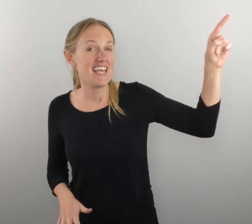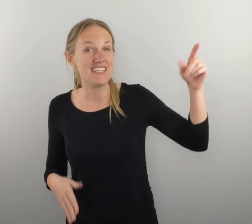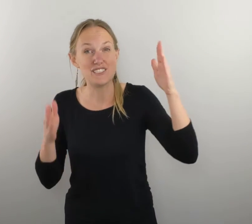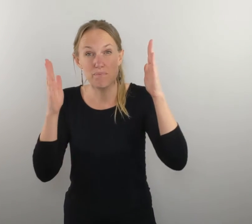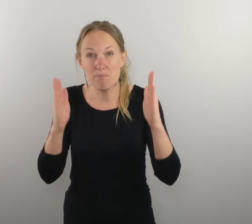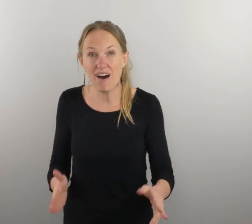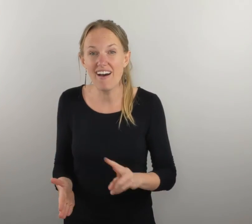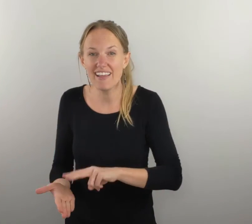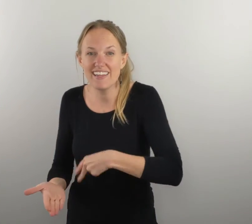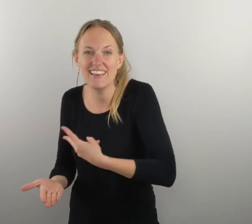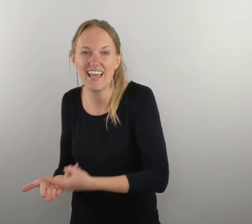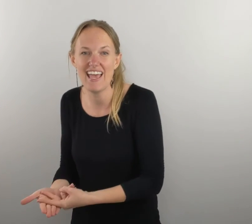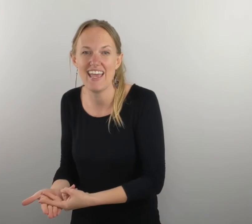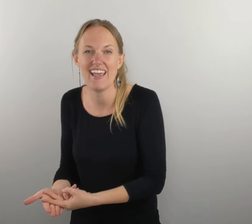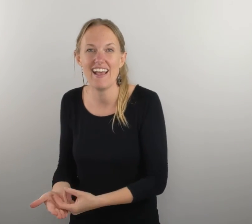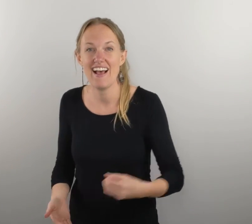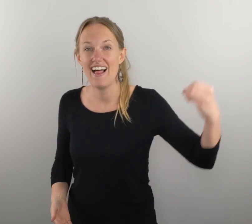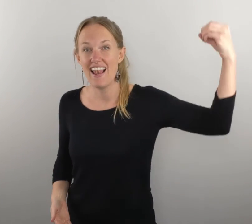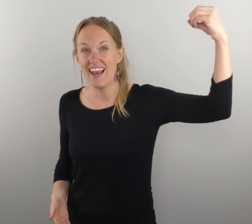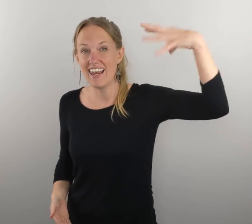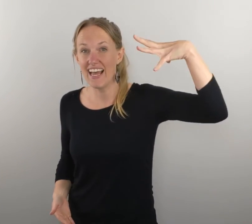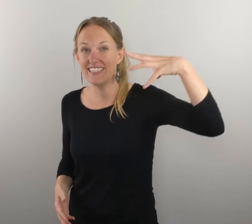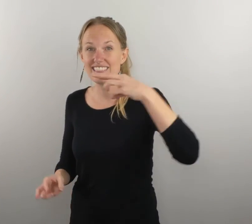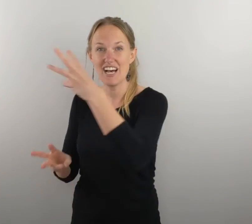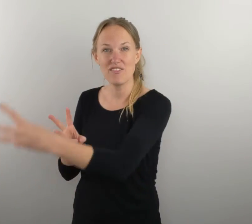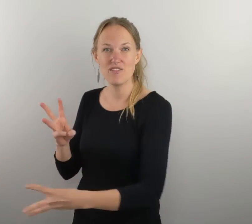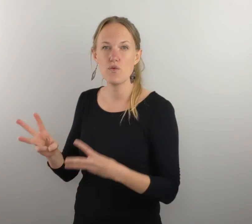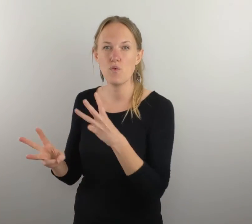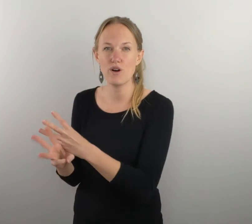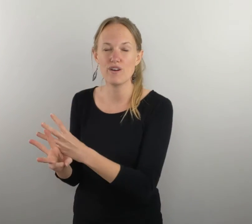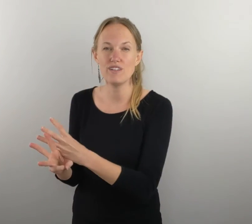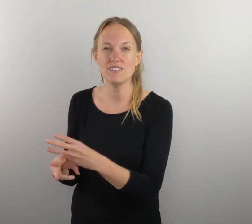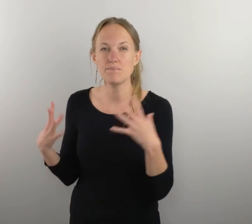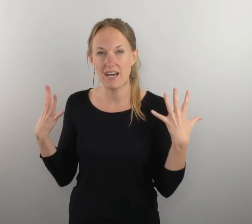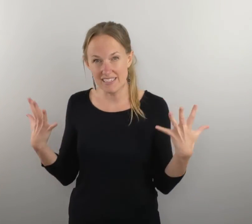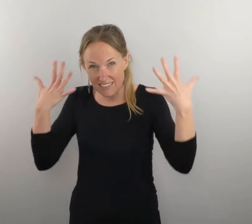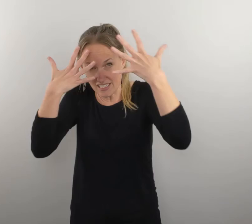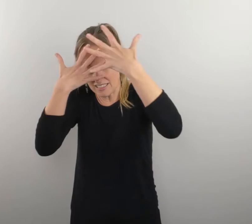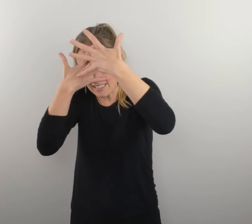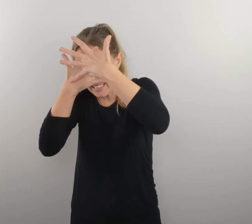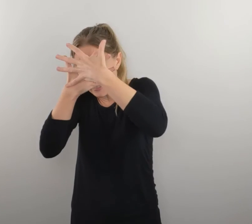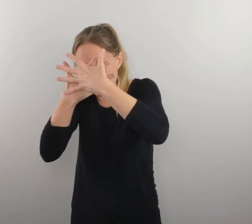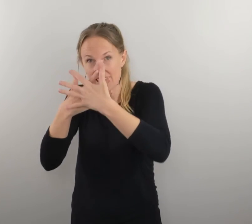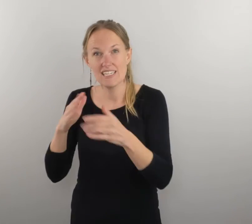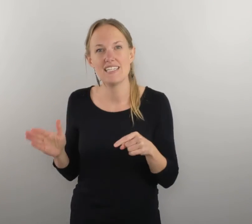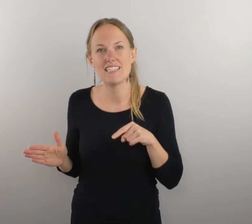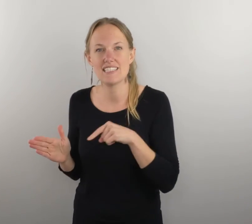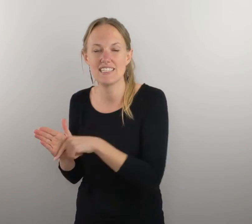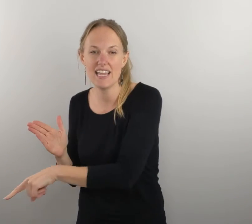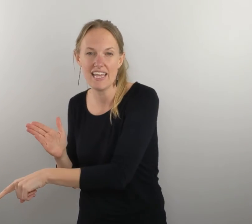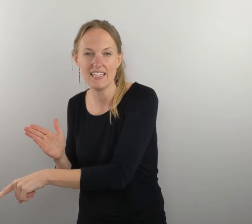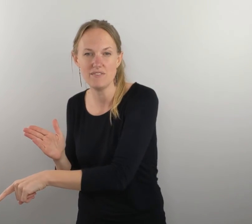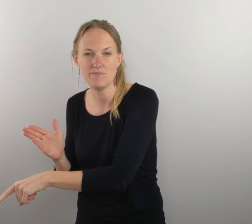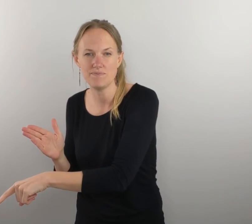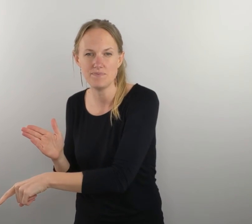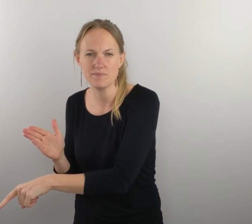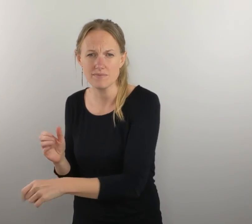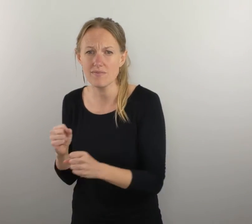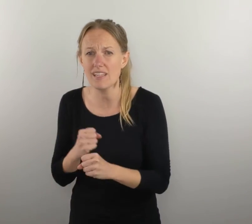his body lay, light of the world, by darkness slain,